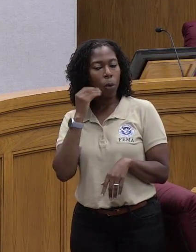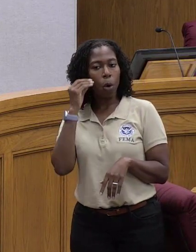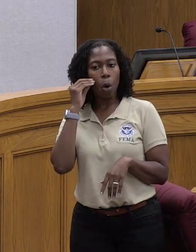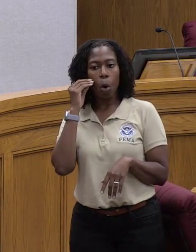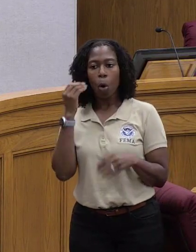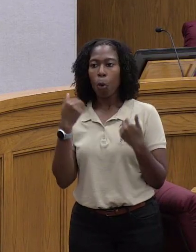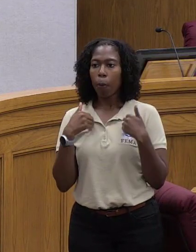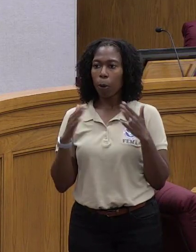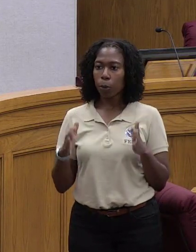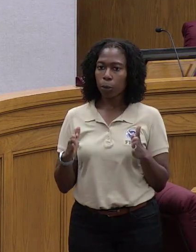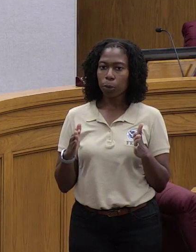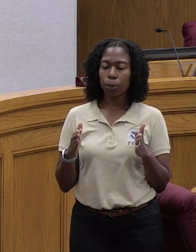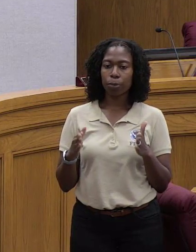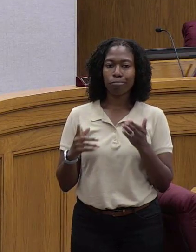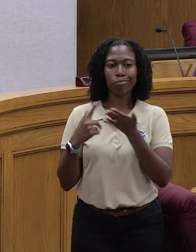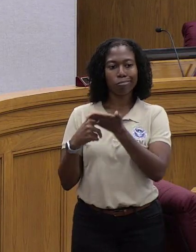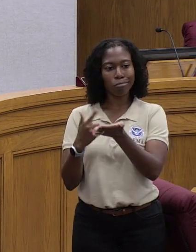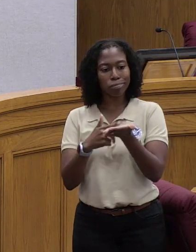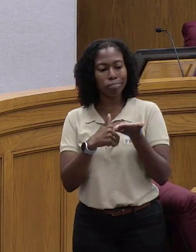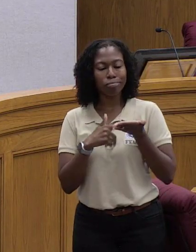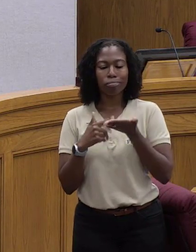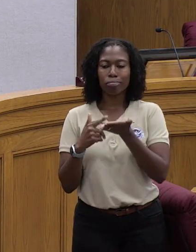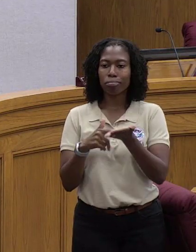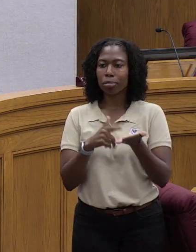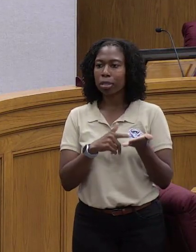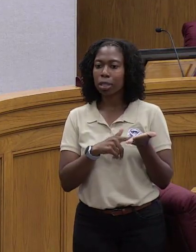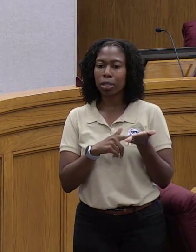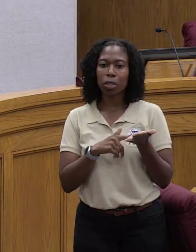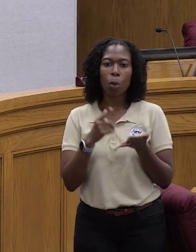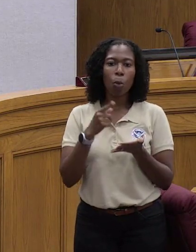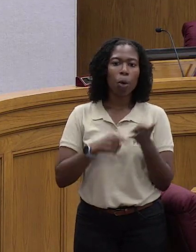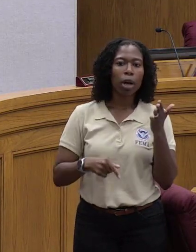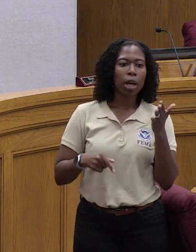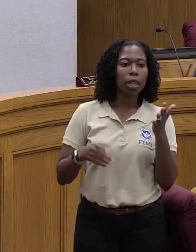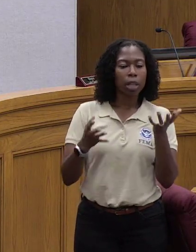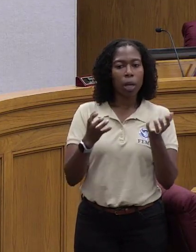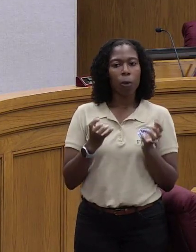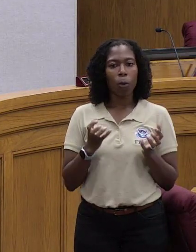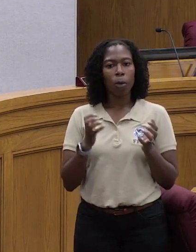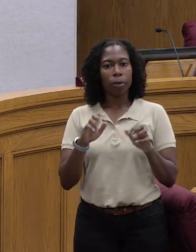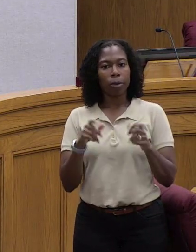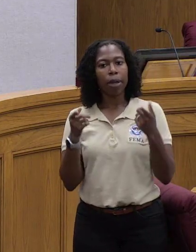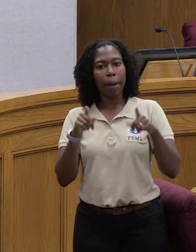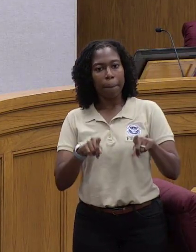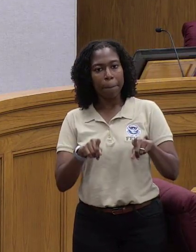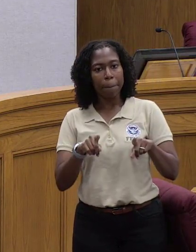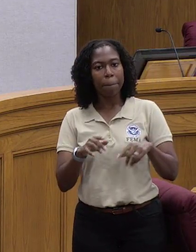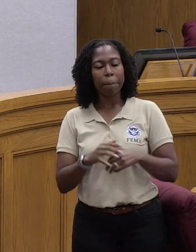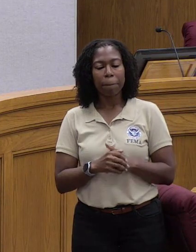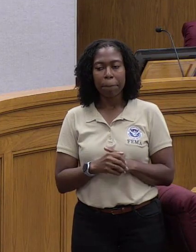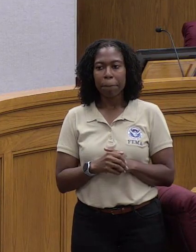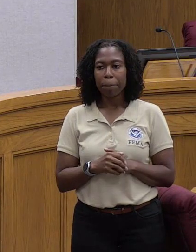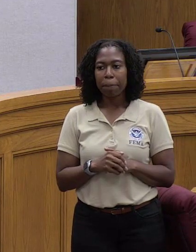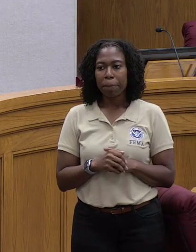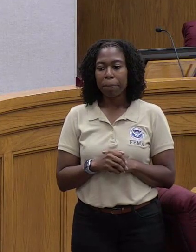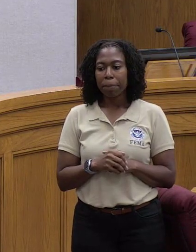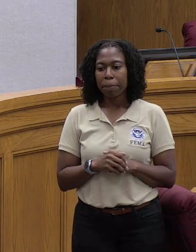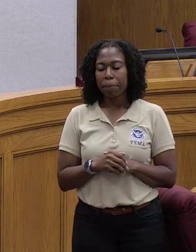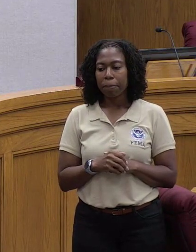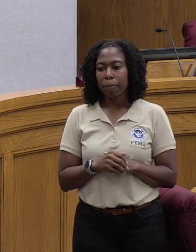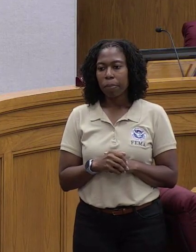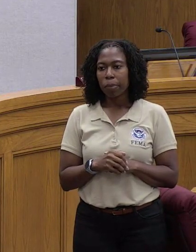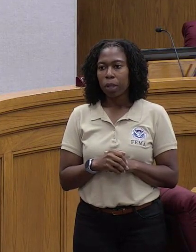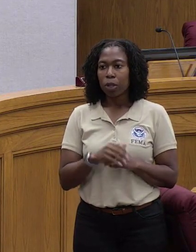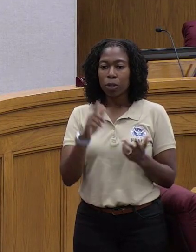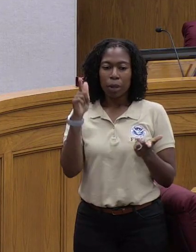an opportunity to talk about the types of things that they would like to see some of that mitigation money used for as we